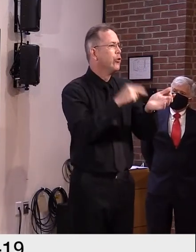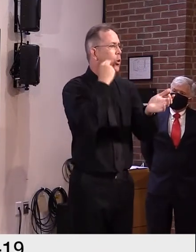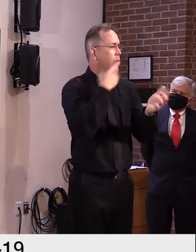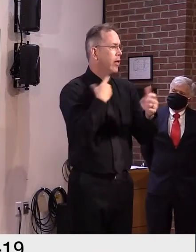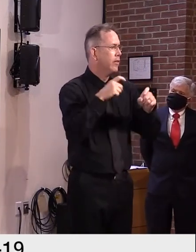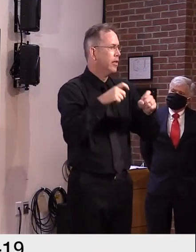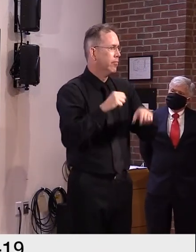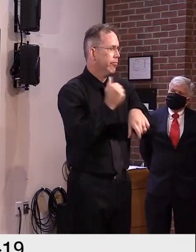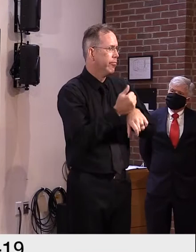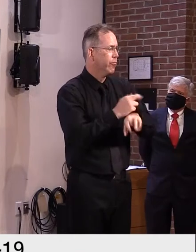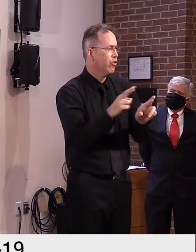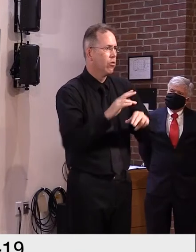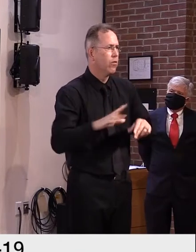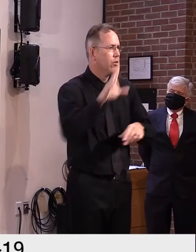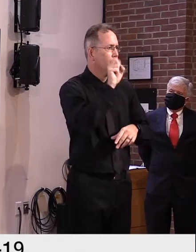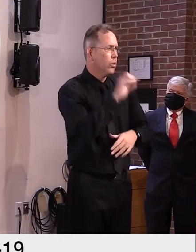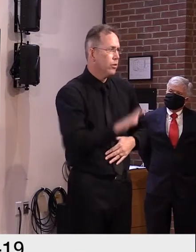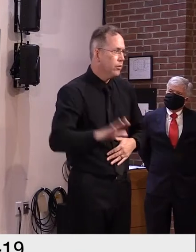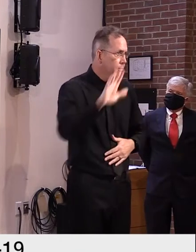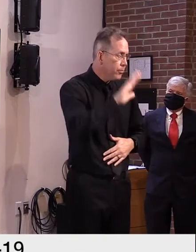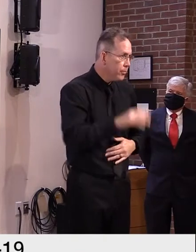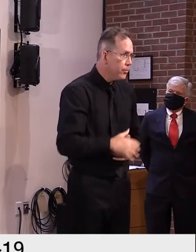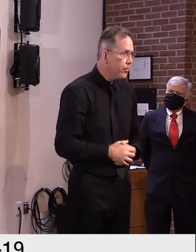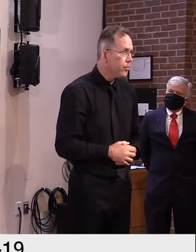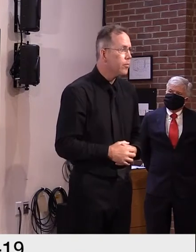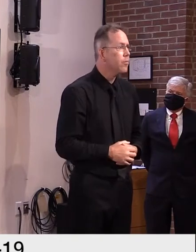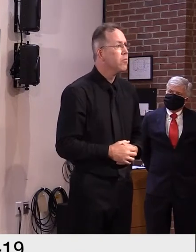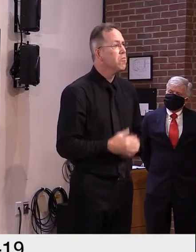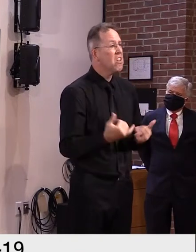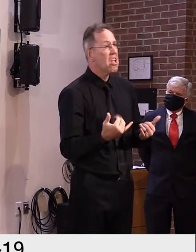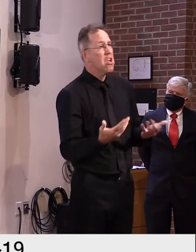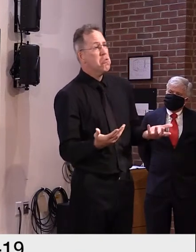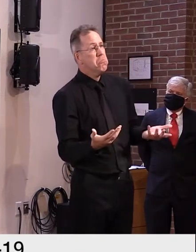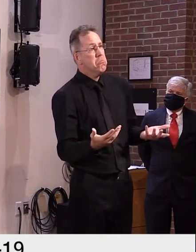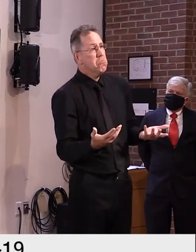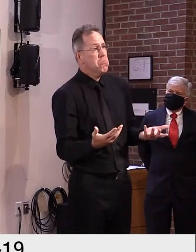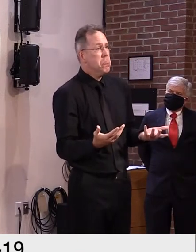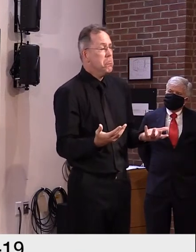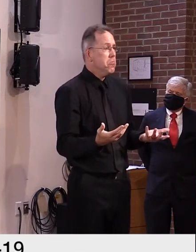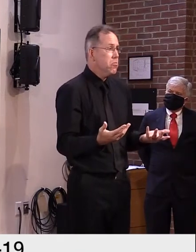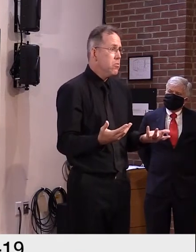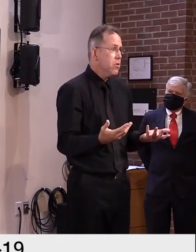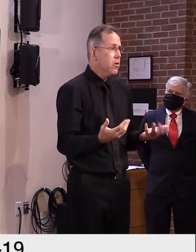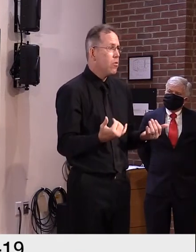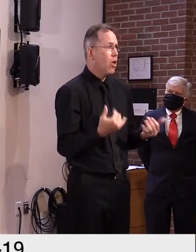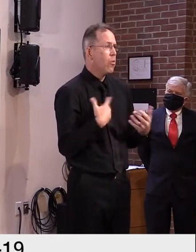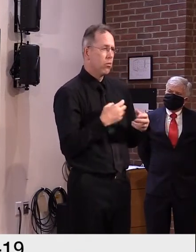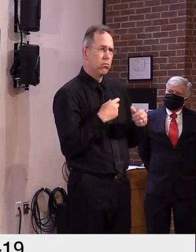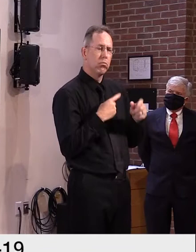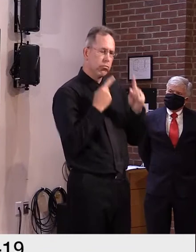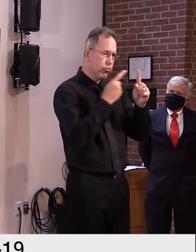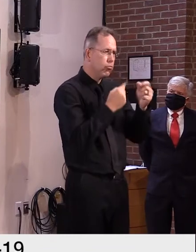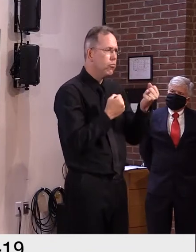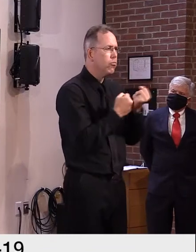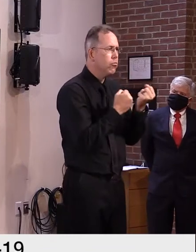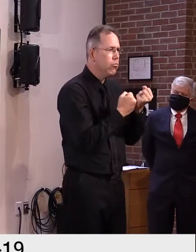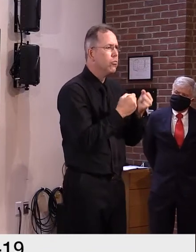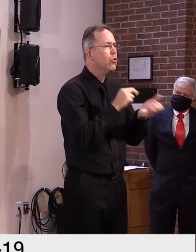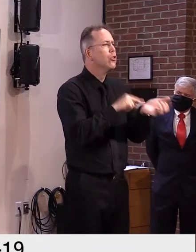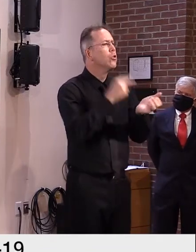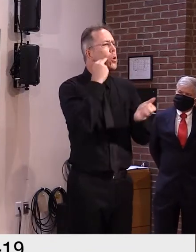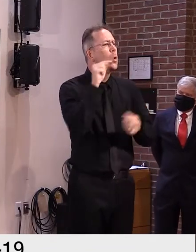At this point in time, we are actually continuing to support those nursing homes with PCR